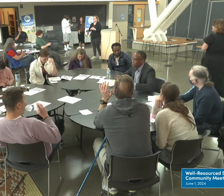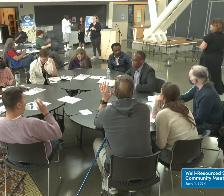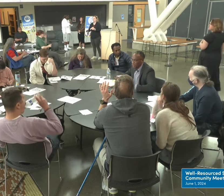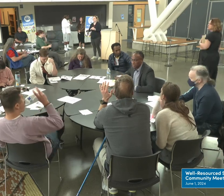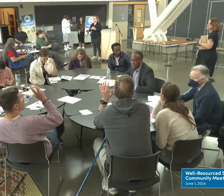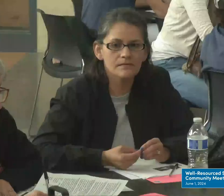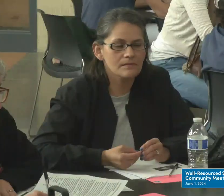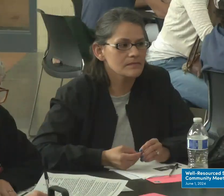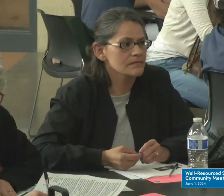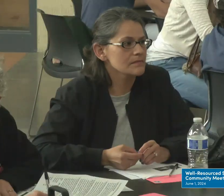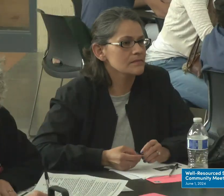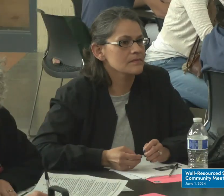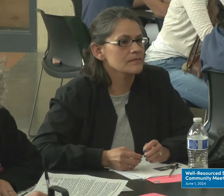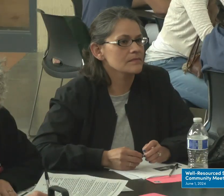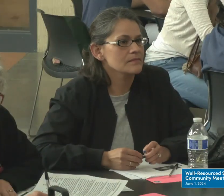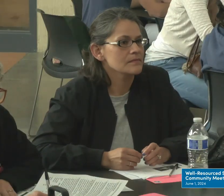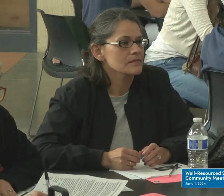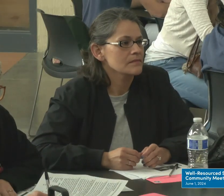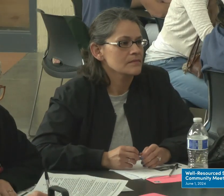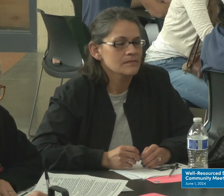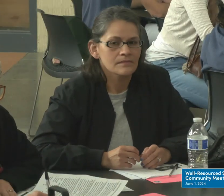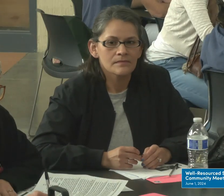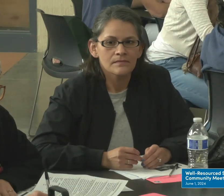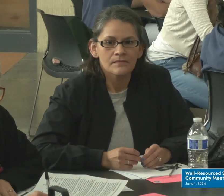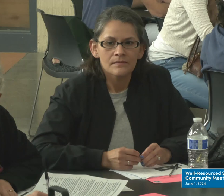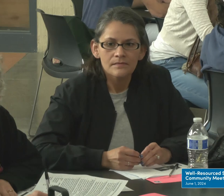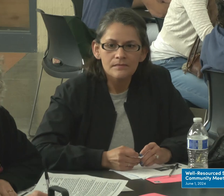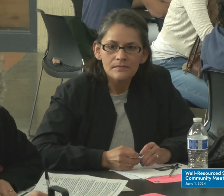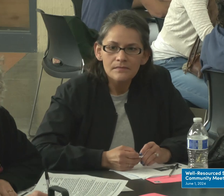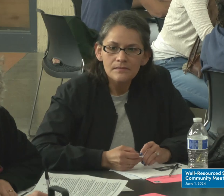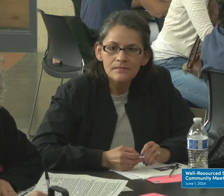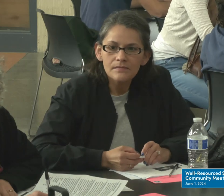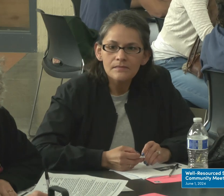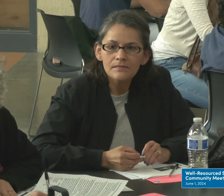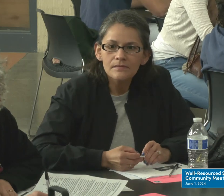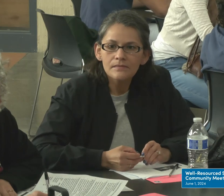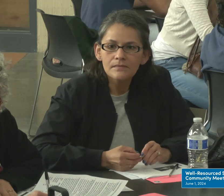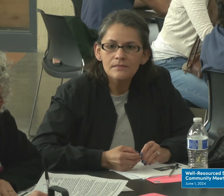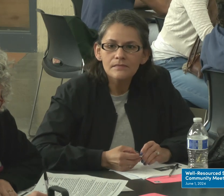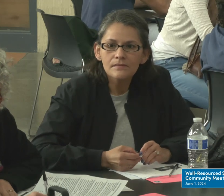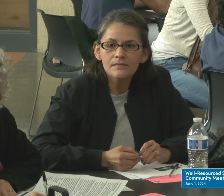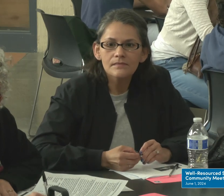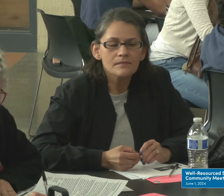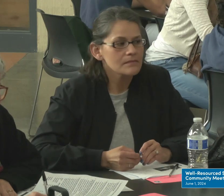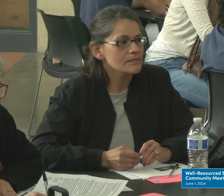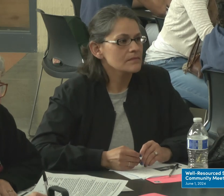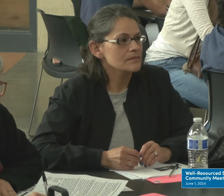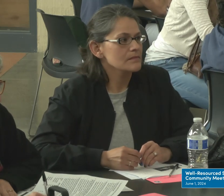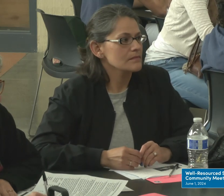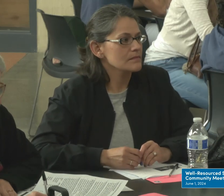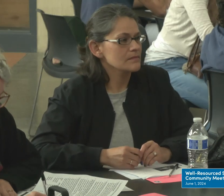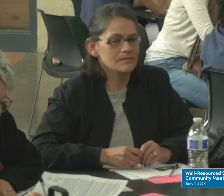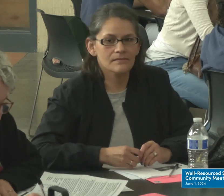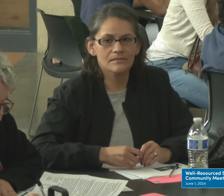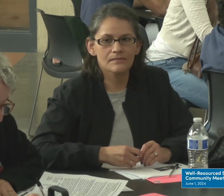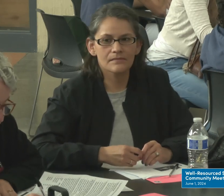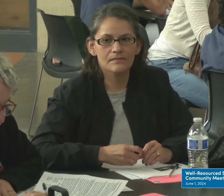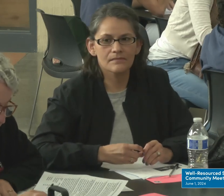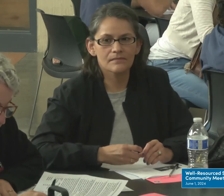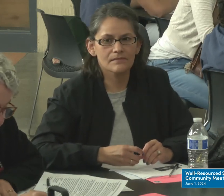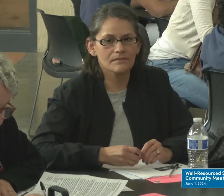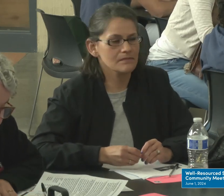Rich conversations happening, and we greatly appreciate that. We are going to transition over to the question and answer